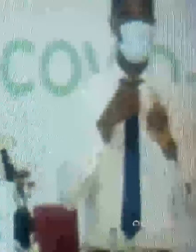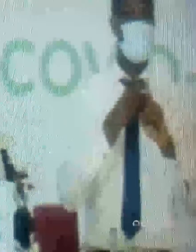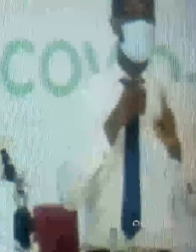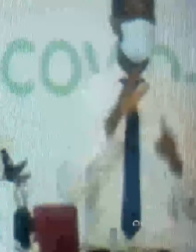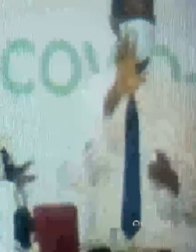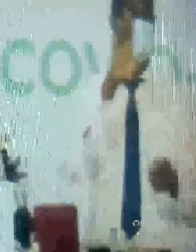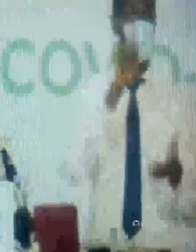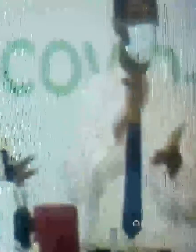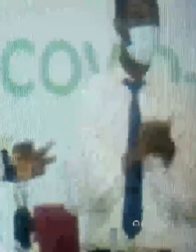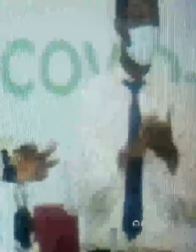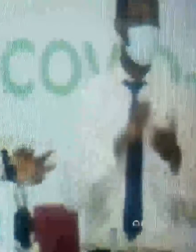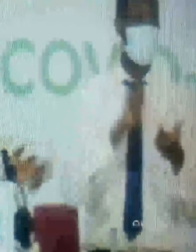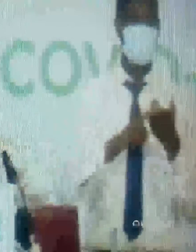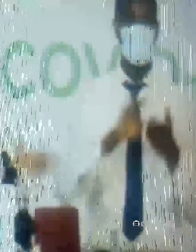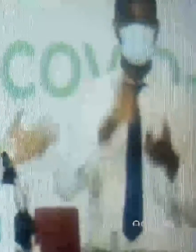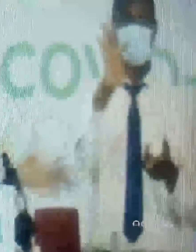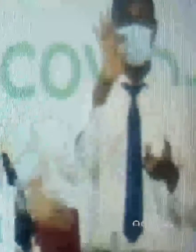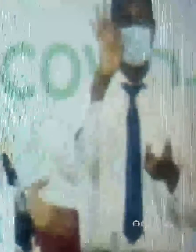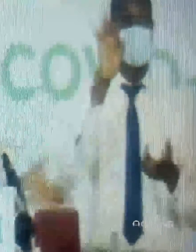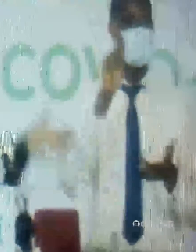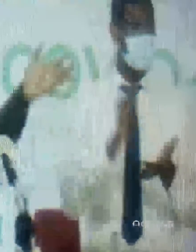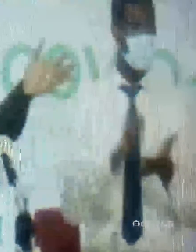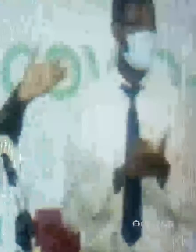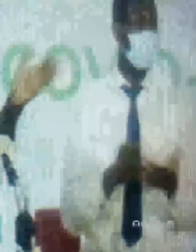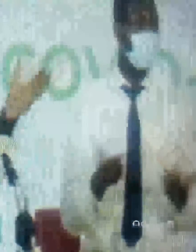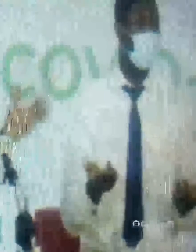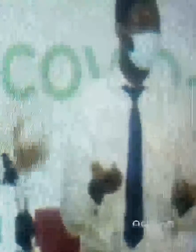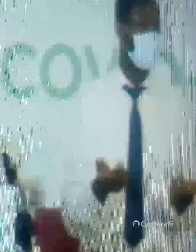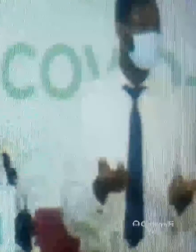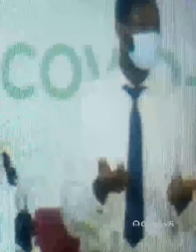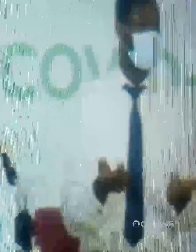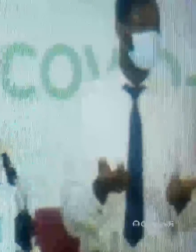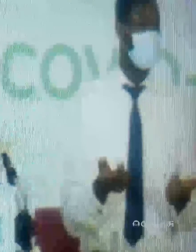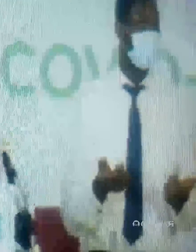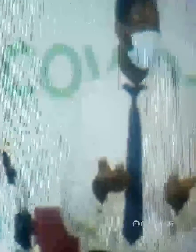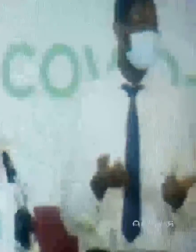By any stretch of projection, you know that the figure would increase next week.